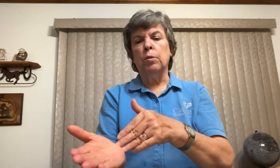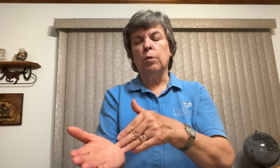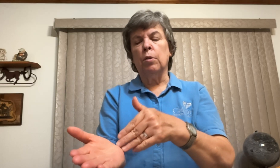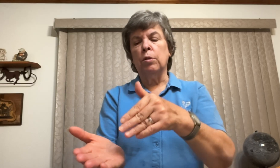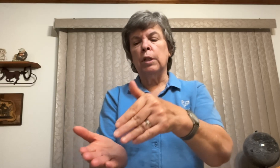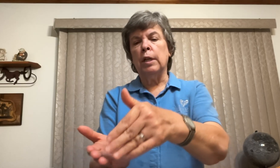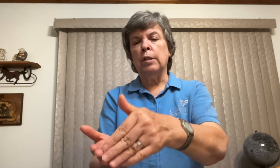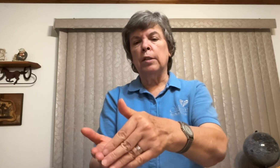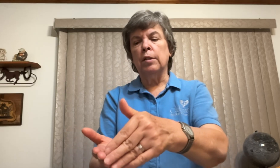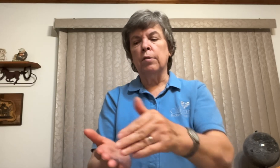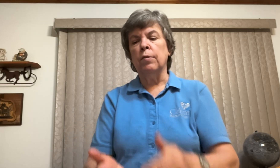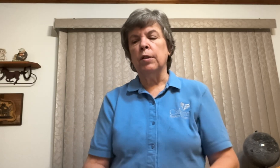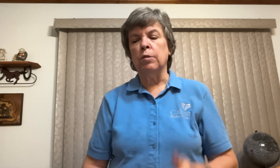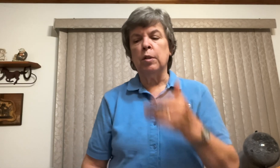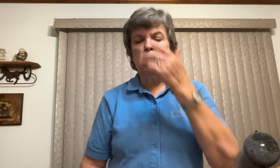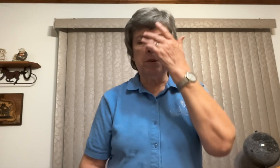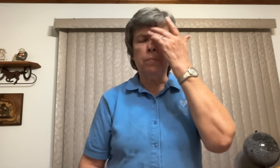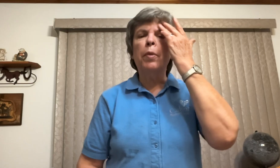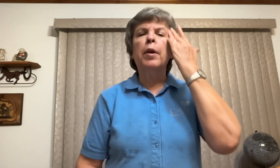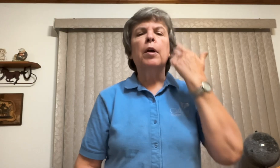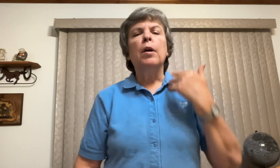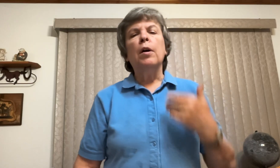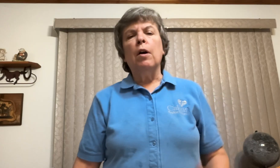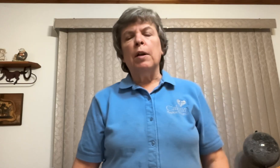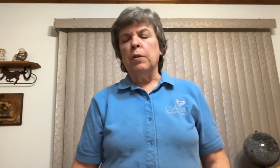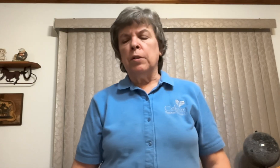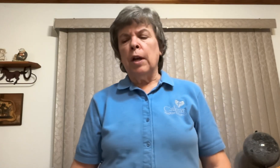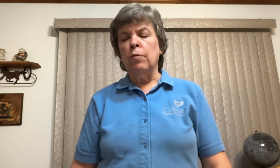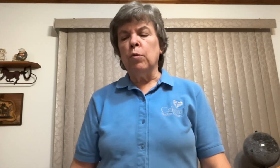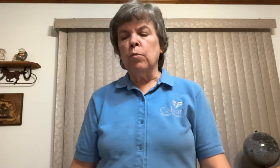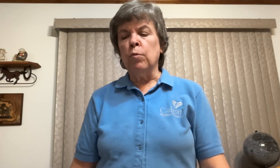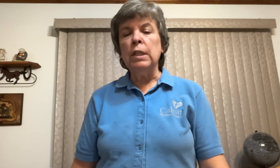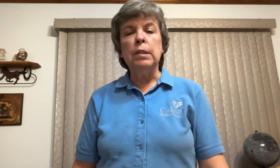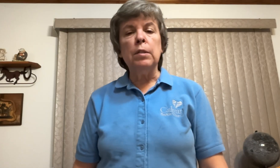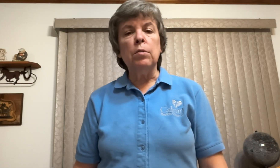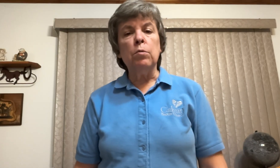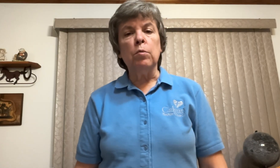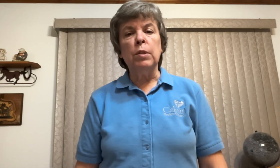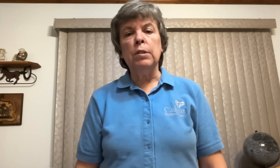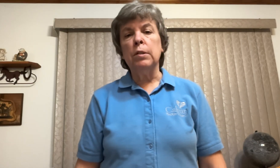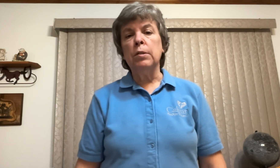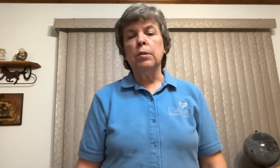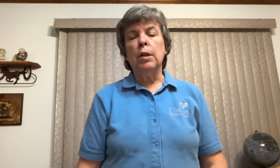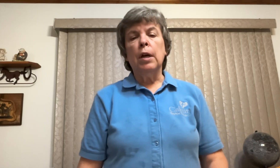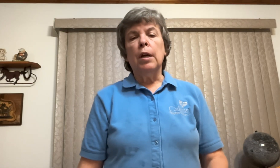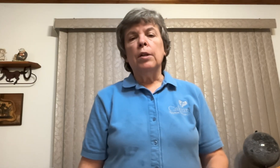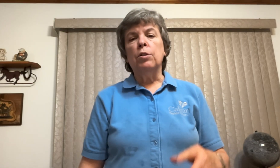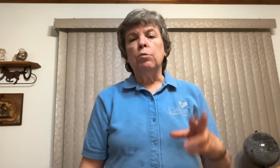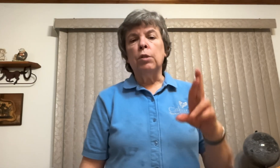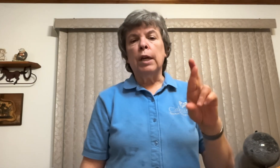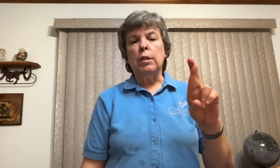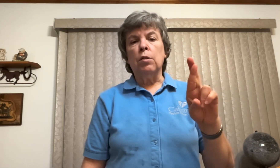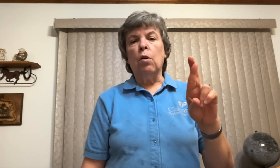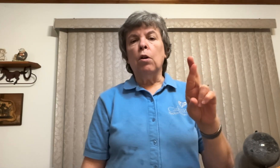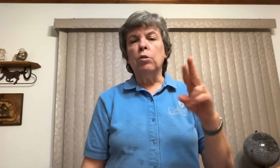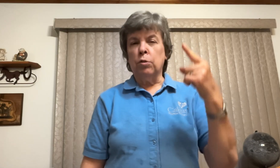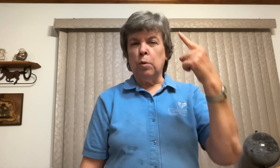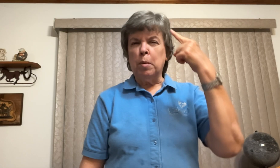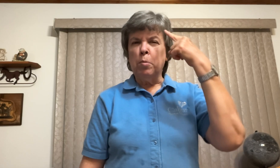go to the end and then to the fingertips. All right, the sign for reason or reasons, you take an R. Just remember how